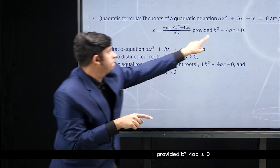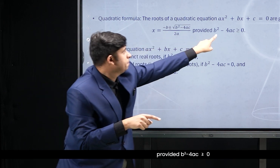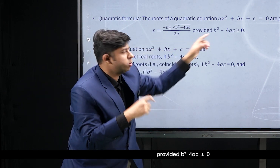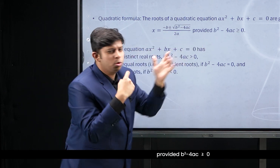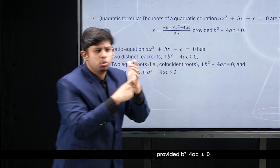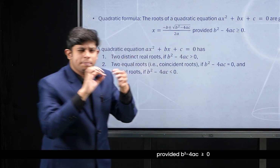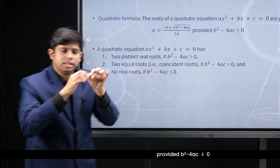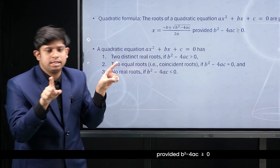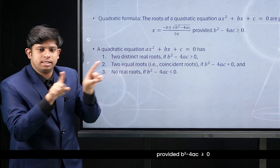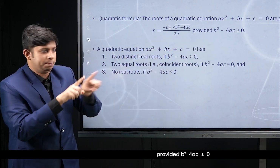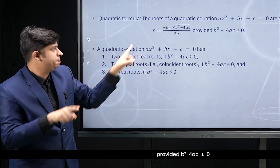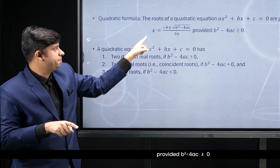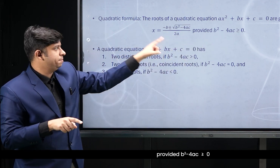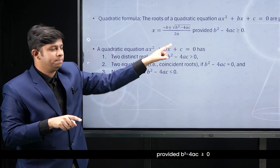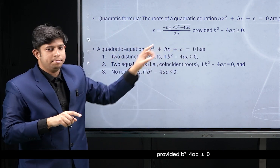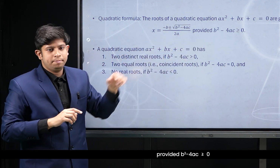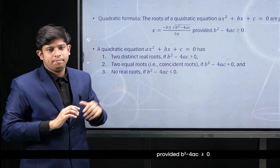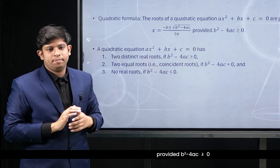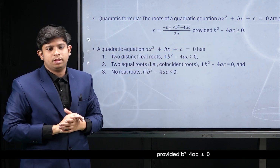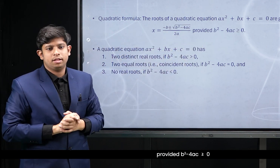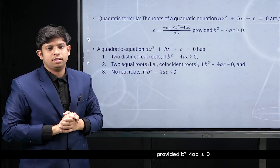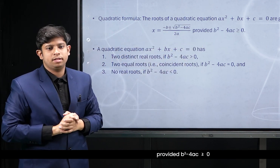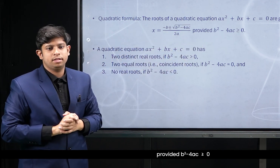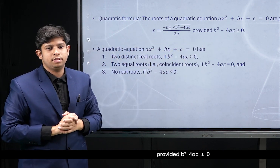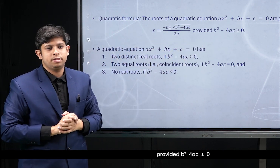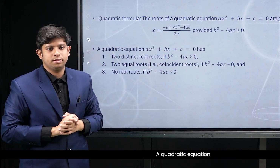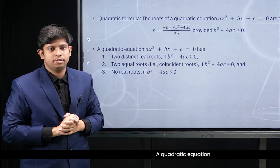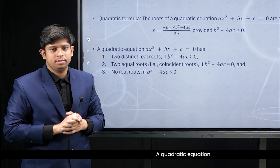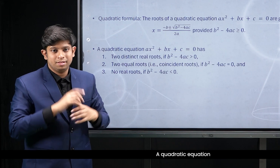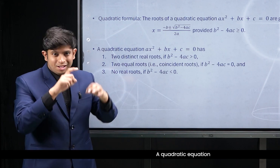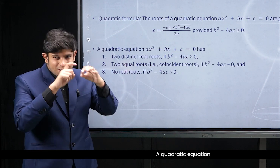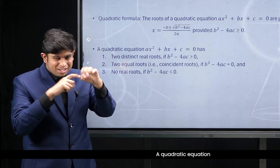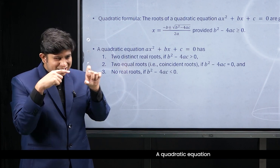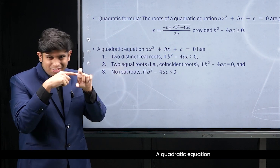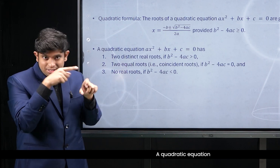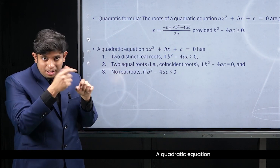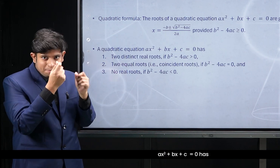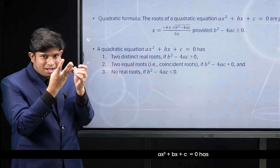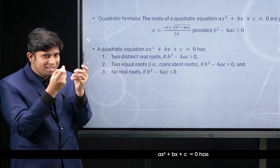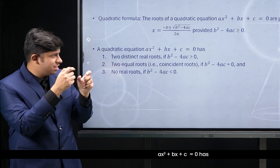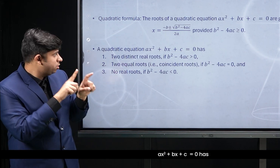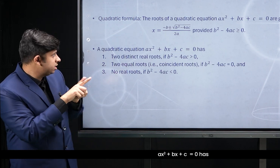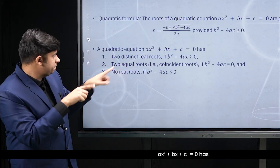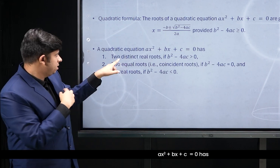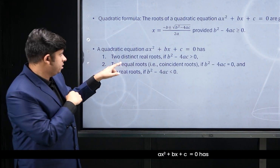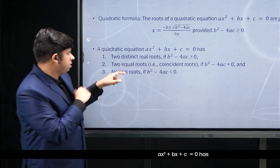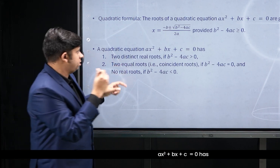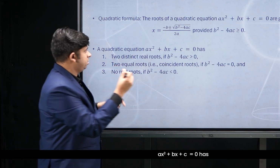provided b square minus 4ac greater than or equal to 0. Quadratic equation ax square plus bx plus c